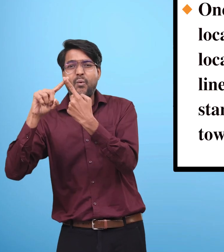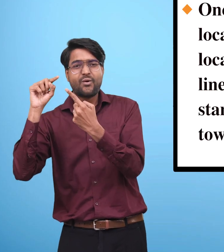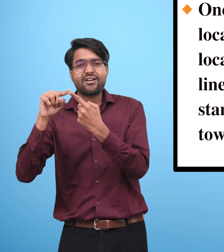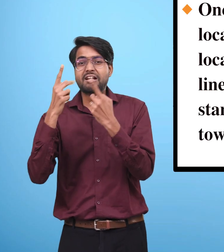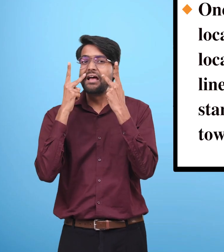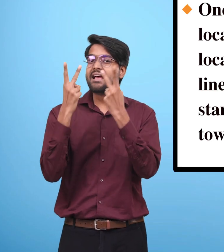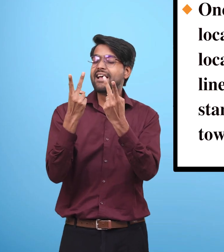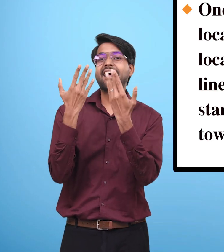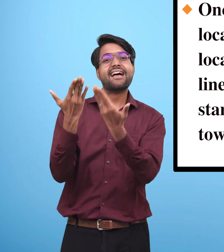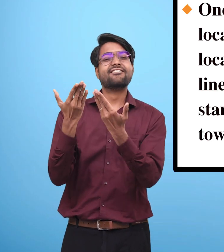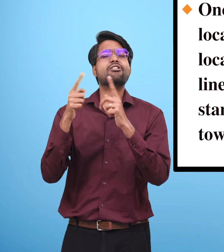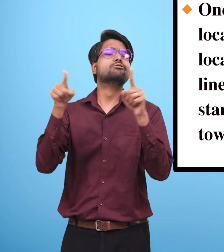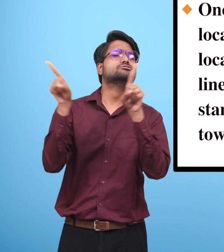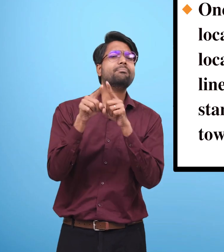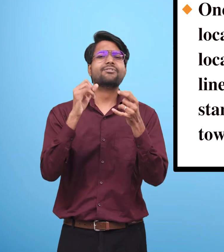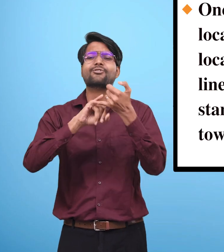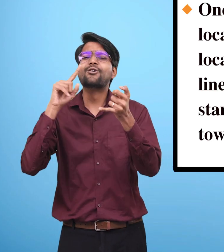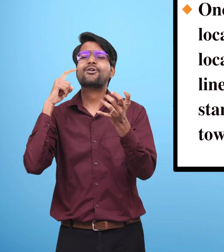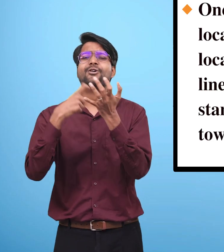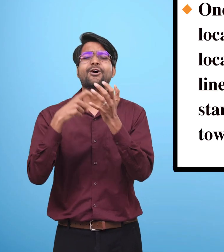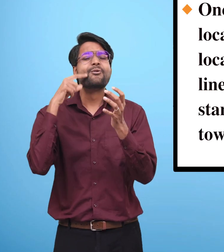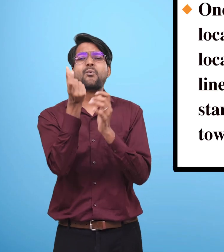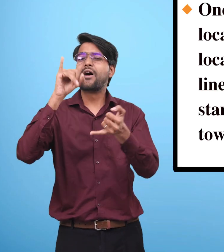east. This will lead us to Sirius.